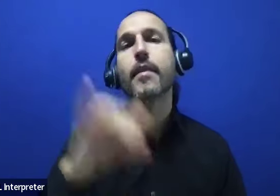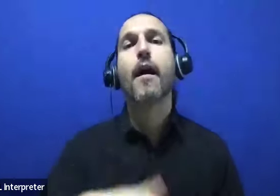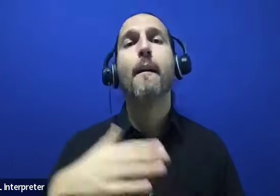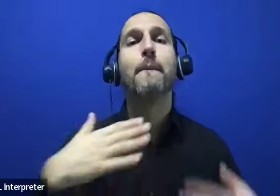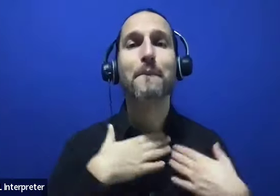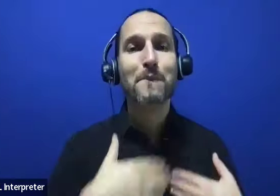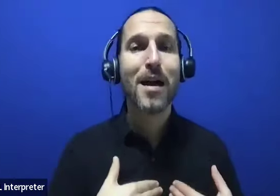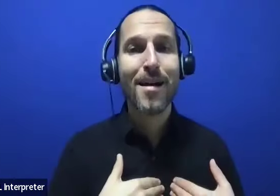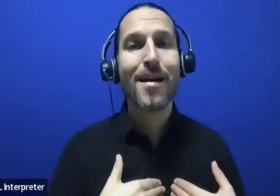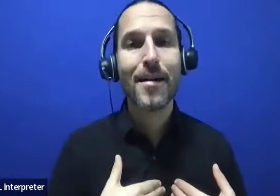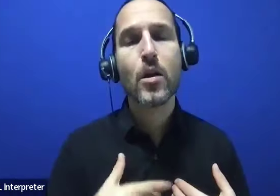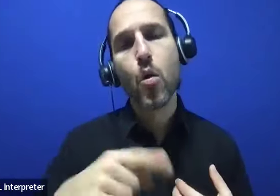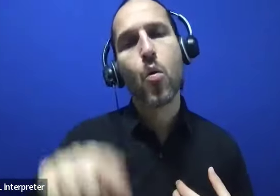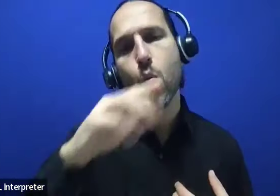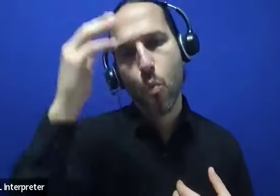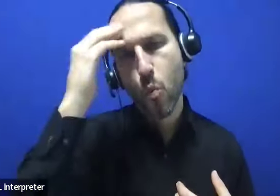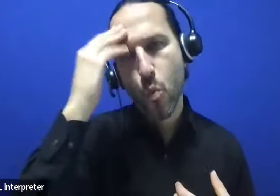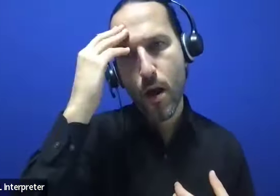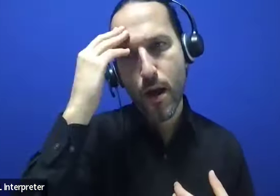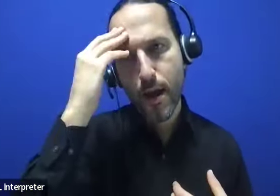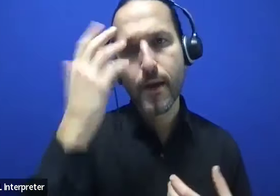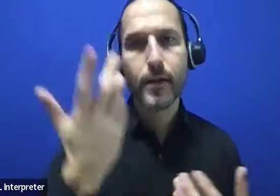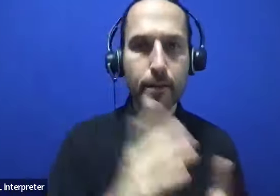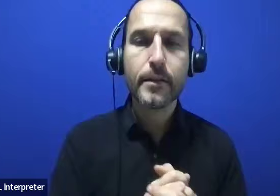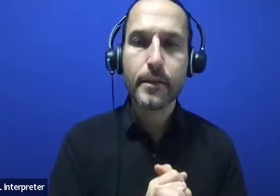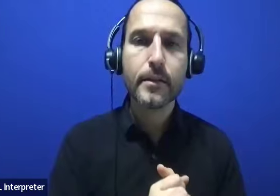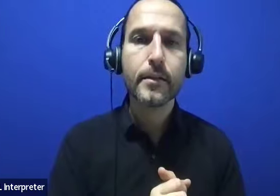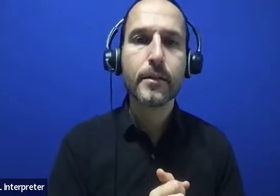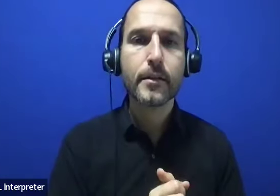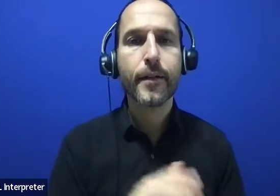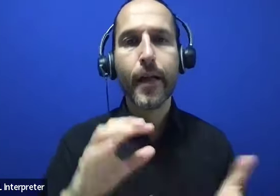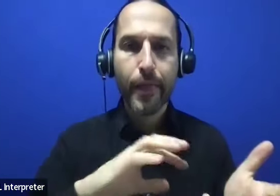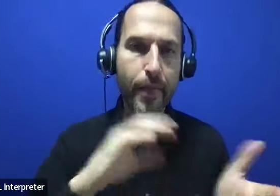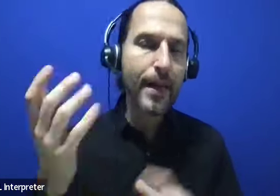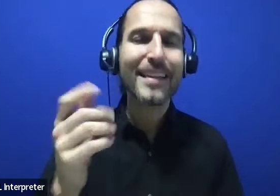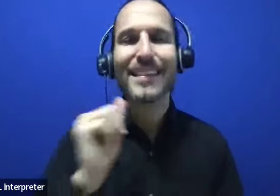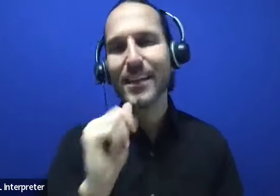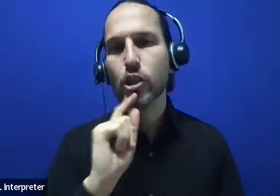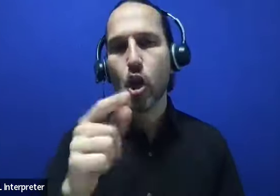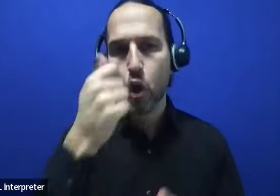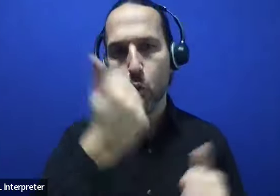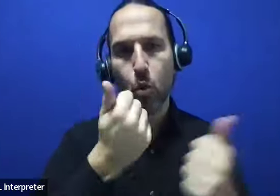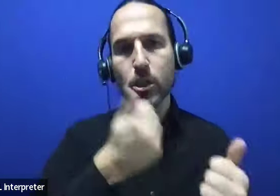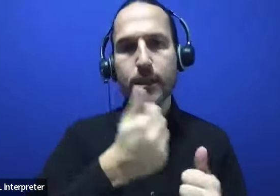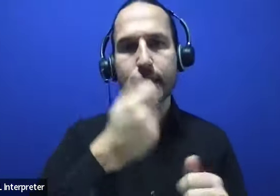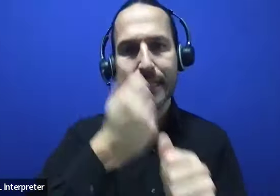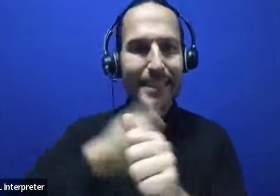body awareness is just distorted, where I'm not sure where everything is.